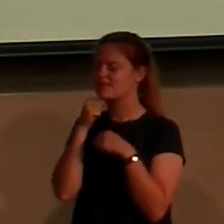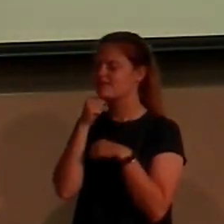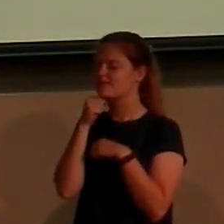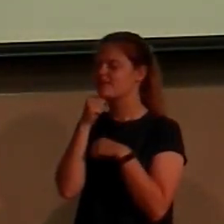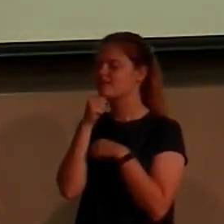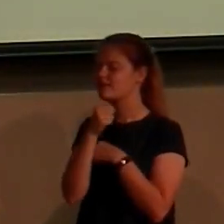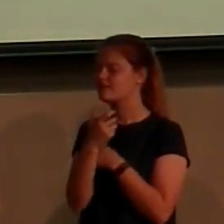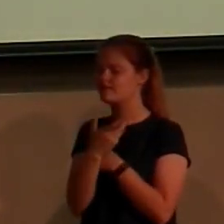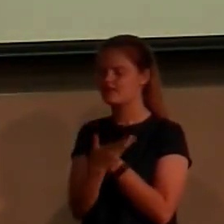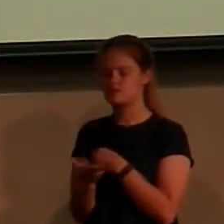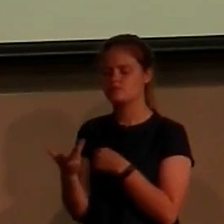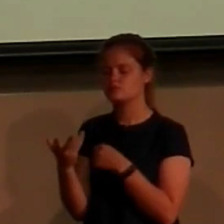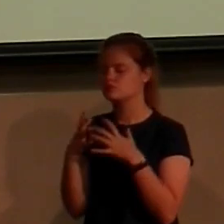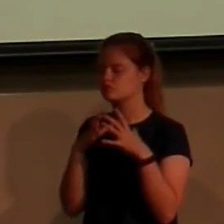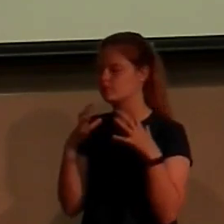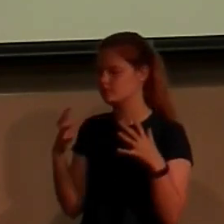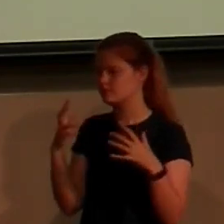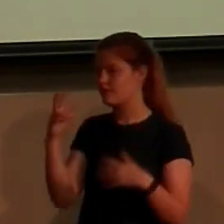Third country,